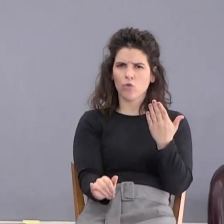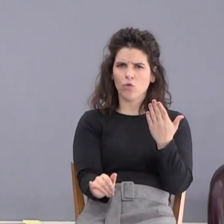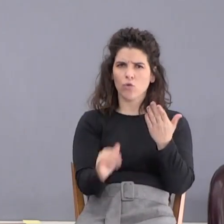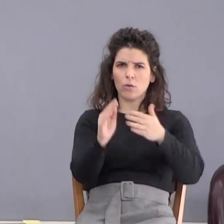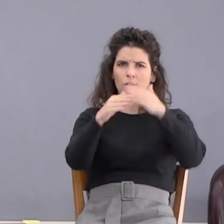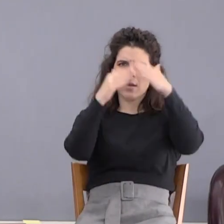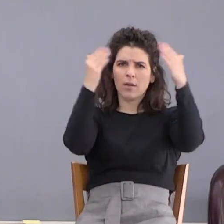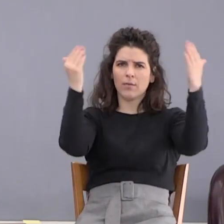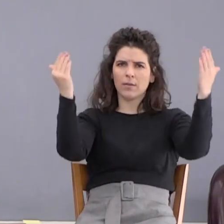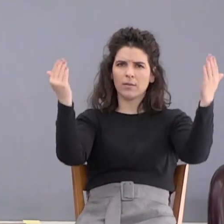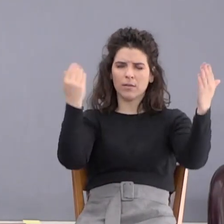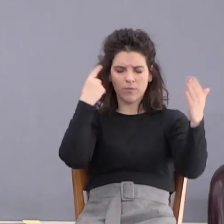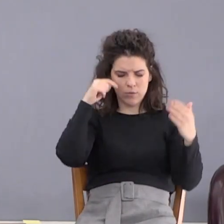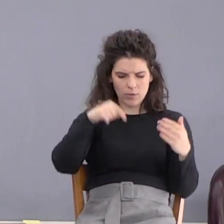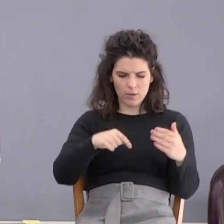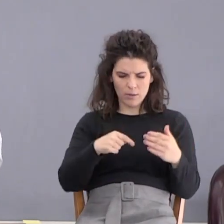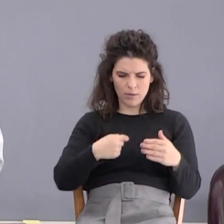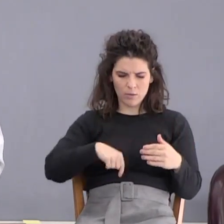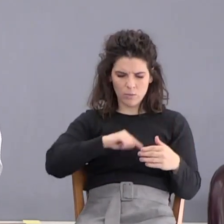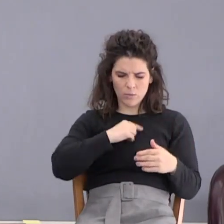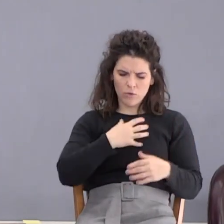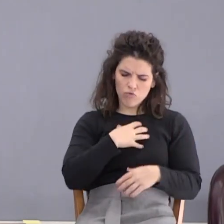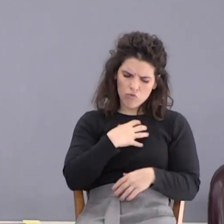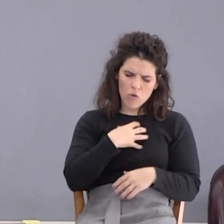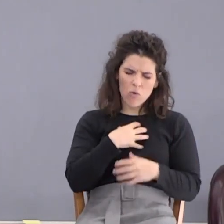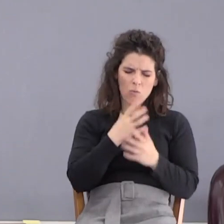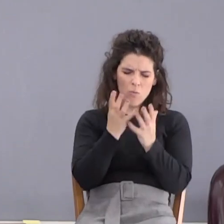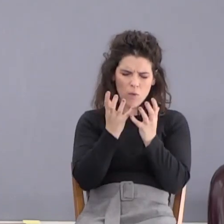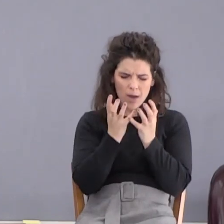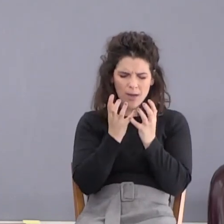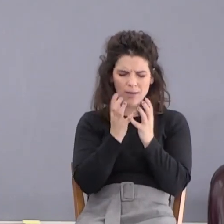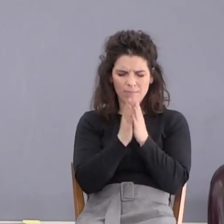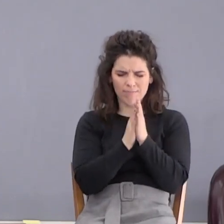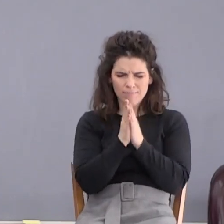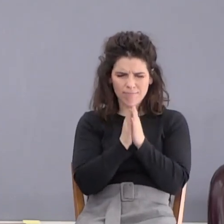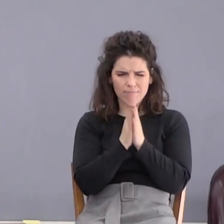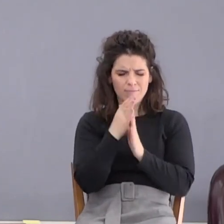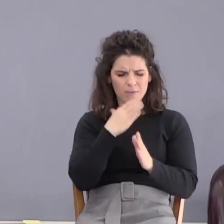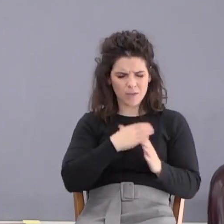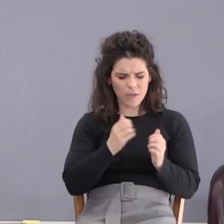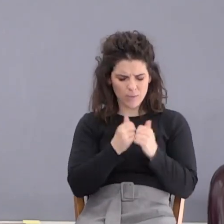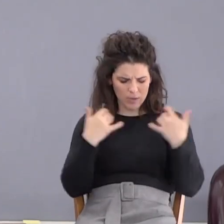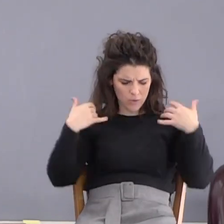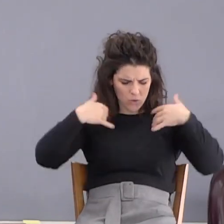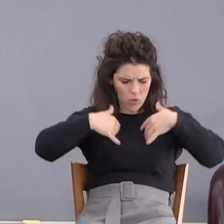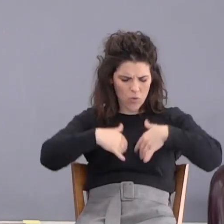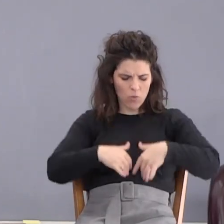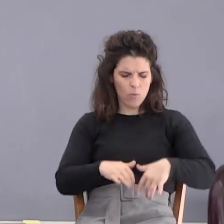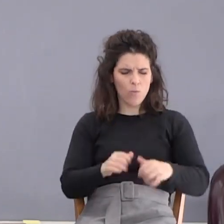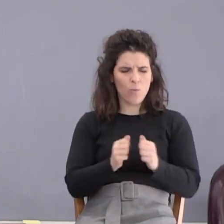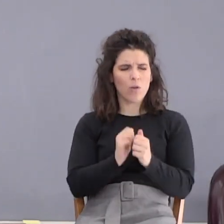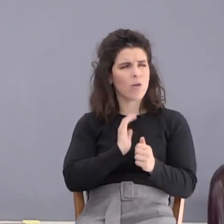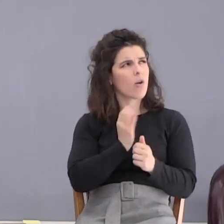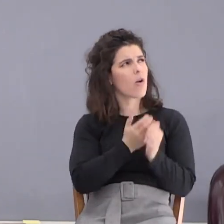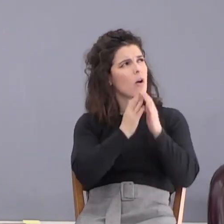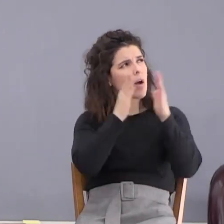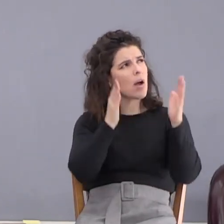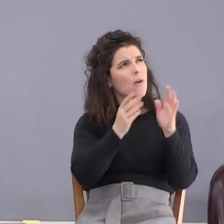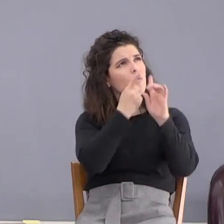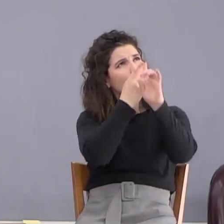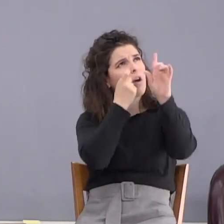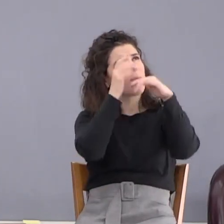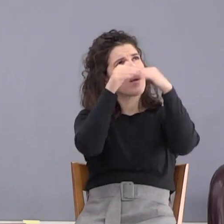the heavens. "For in this we groan, earnestly desiring to be clothed upon with our house which is from